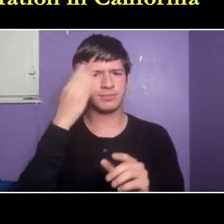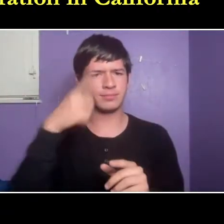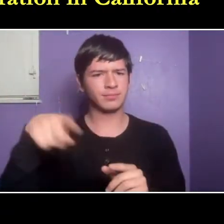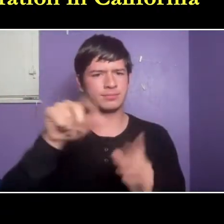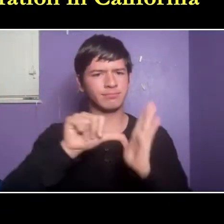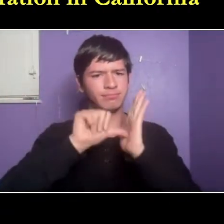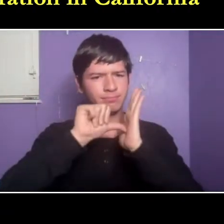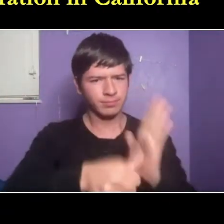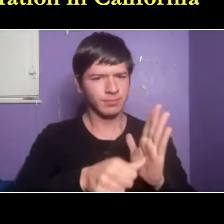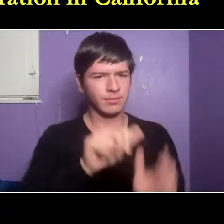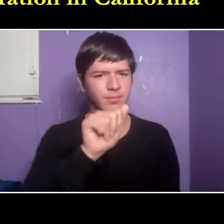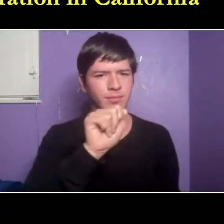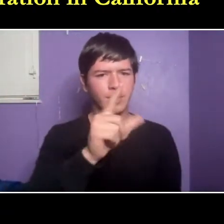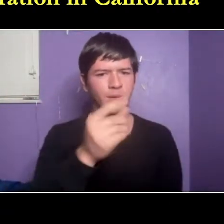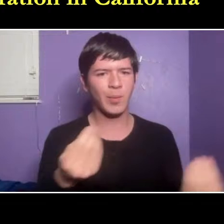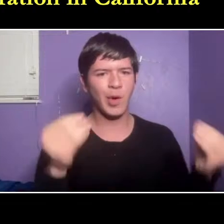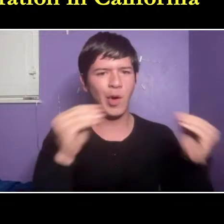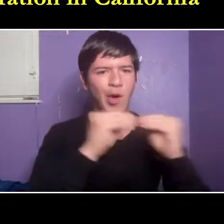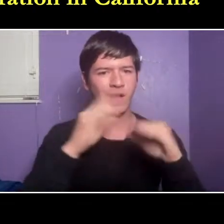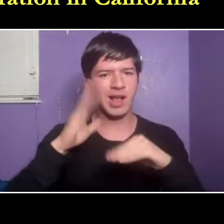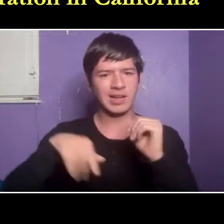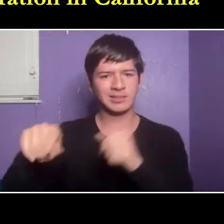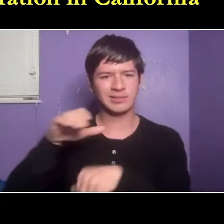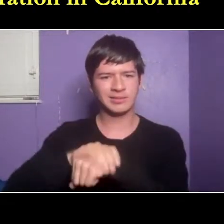this focus on ASL and English,